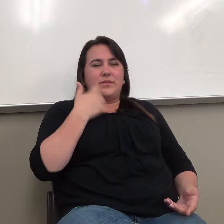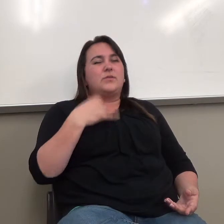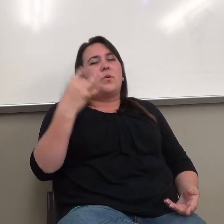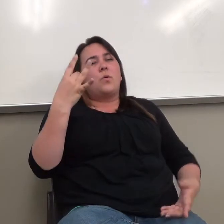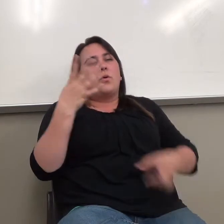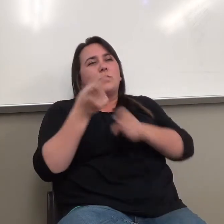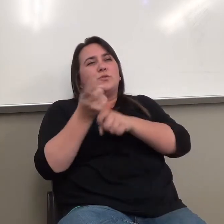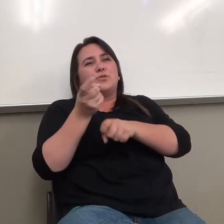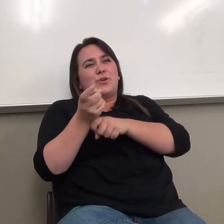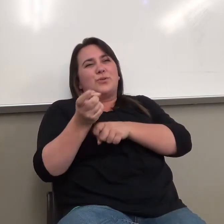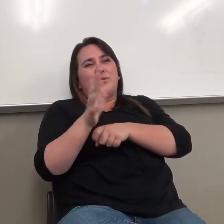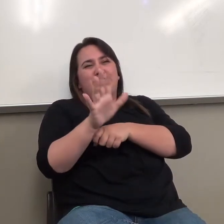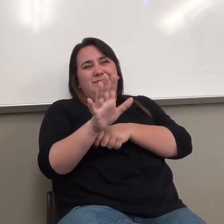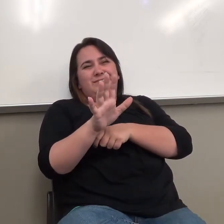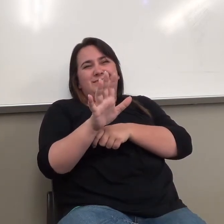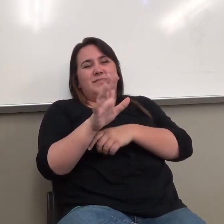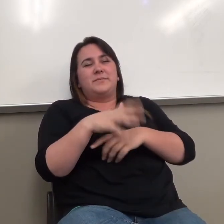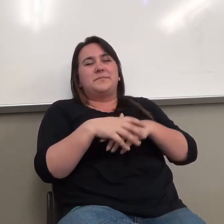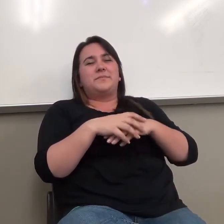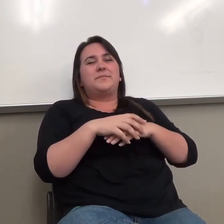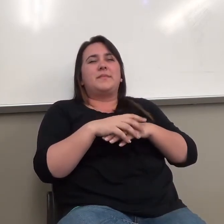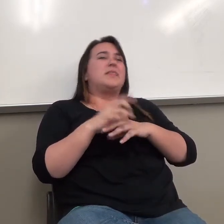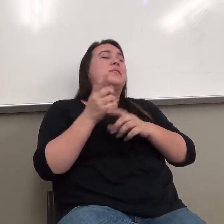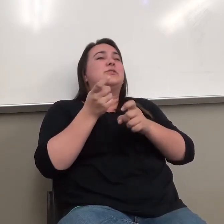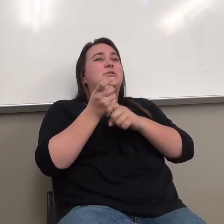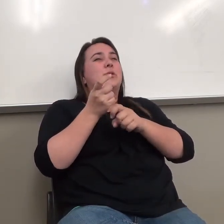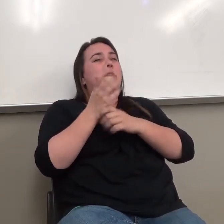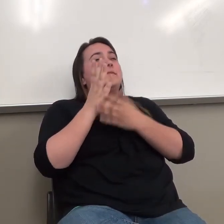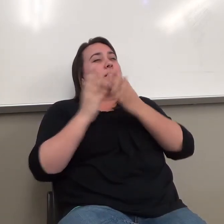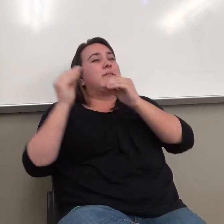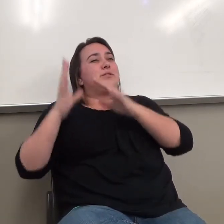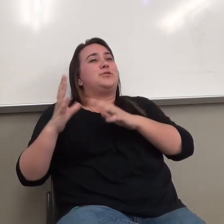says, there's this joke, and some of the teachers have it up on the